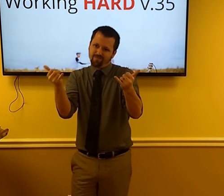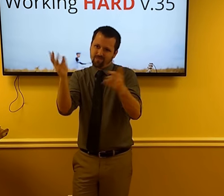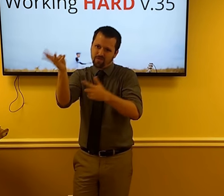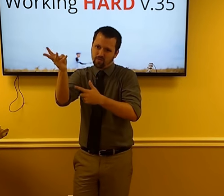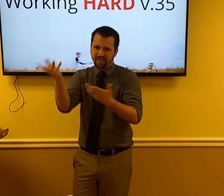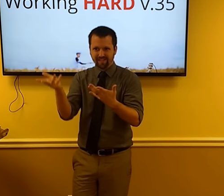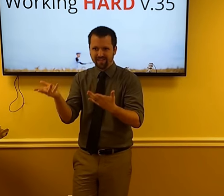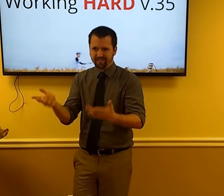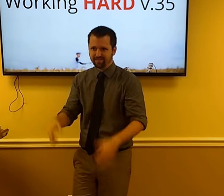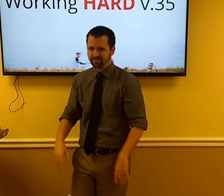Witness.